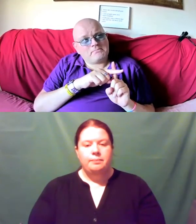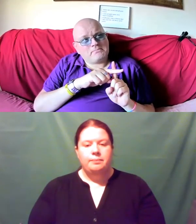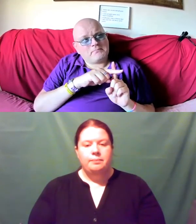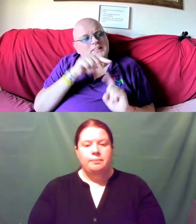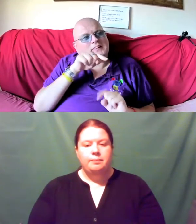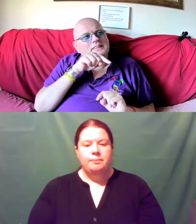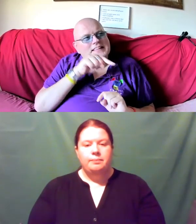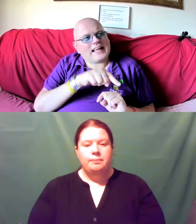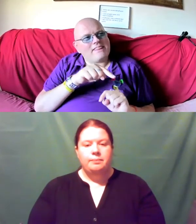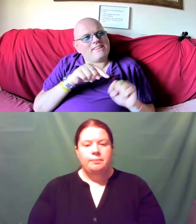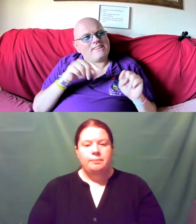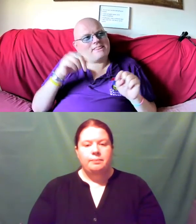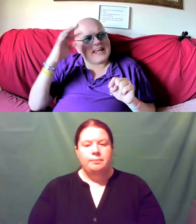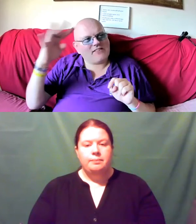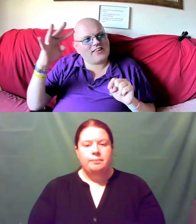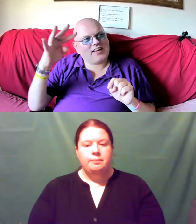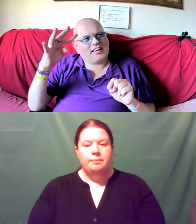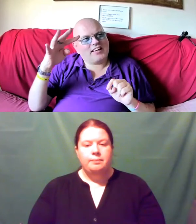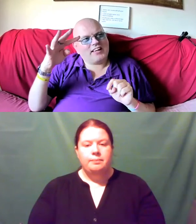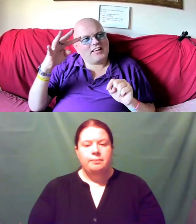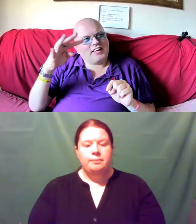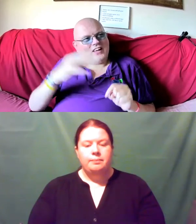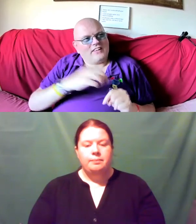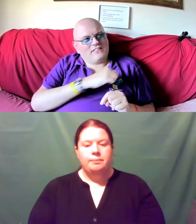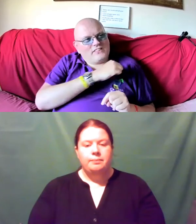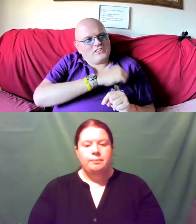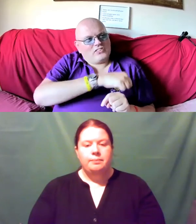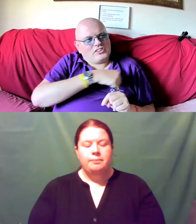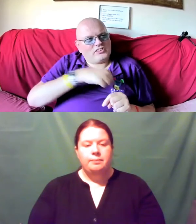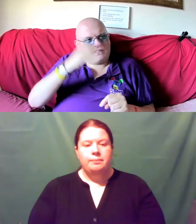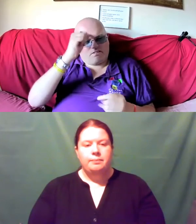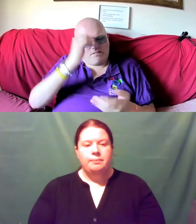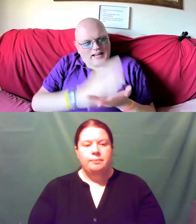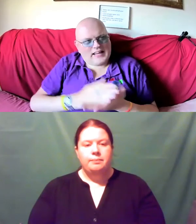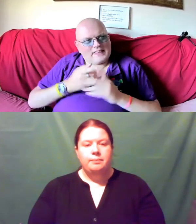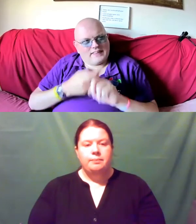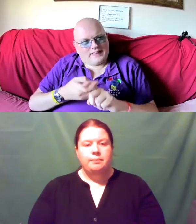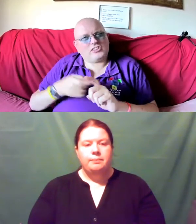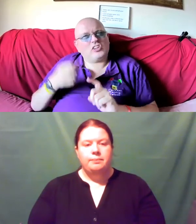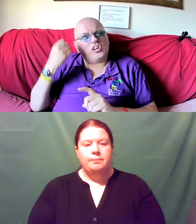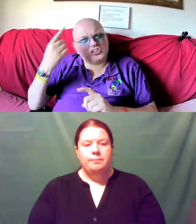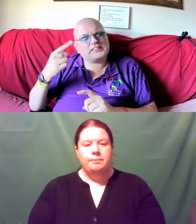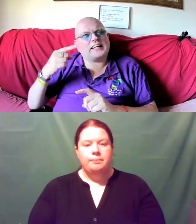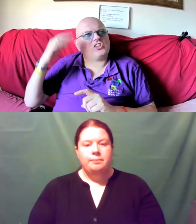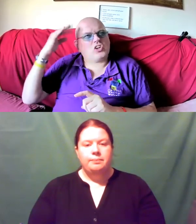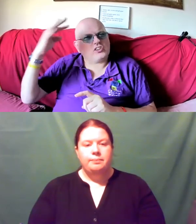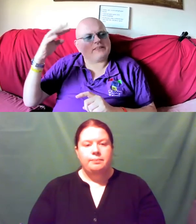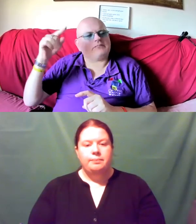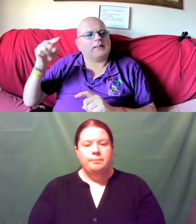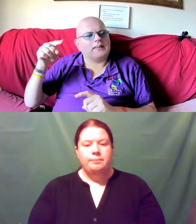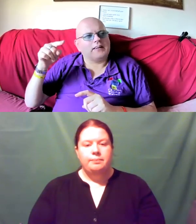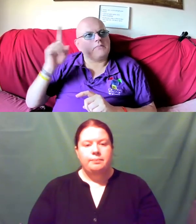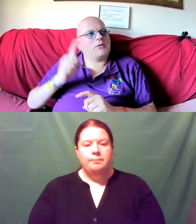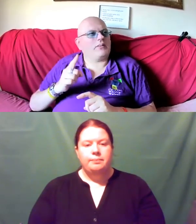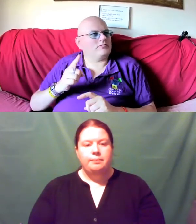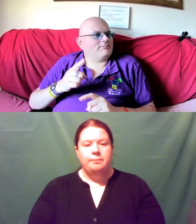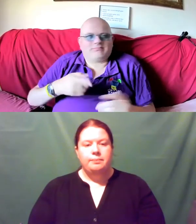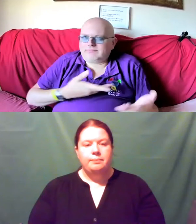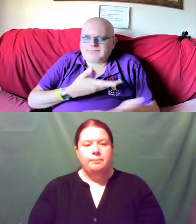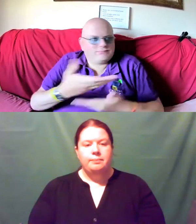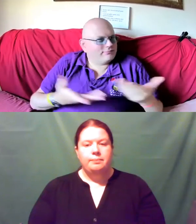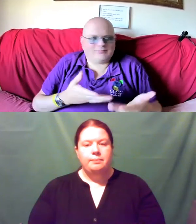that's well understood in the history of the Christian faith, and particularly in Roman Catholicism. It's not often talked about, though. It's